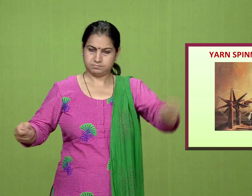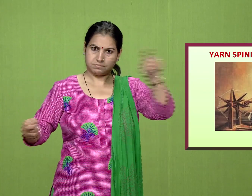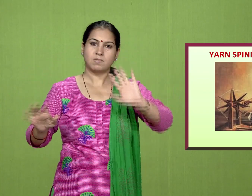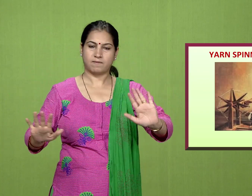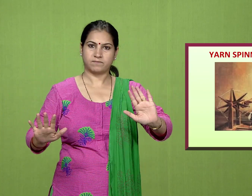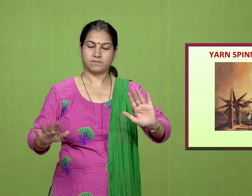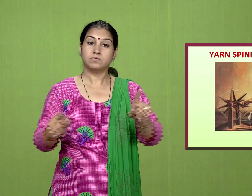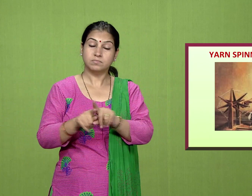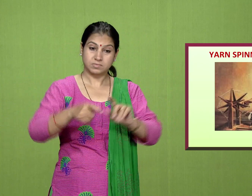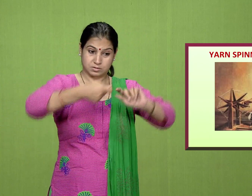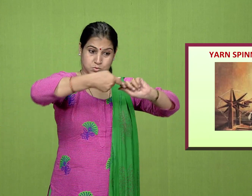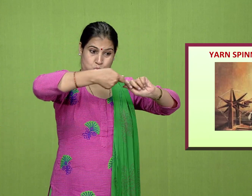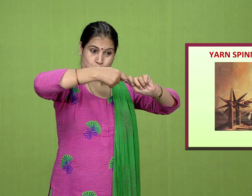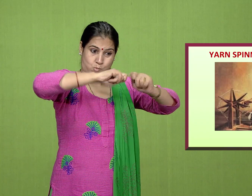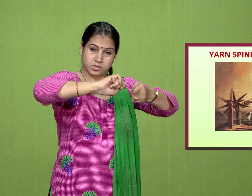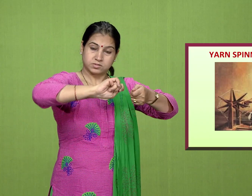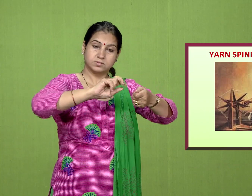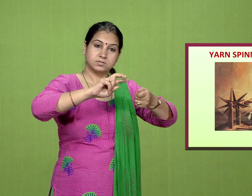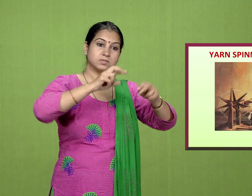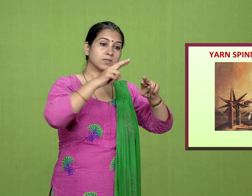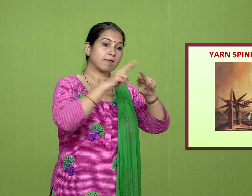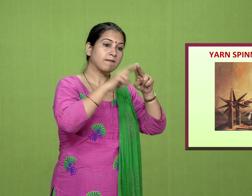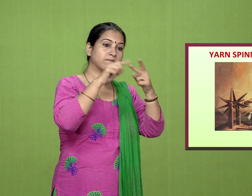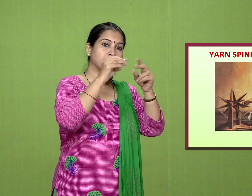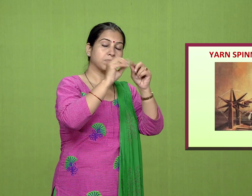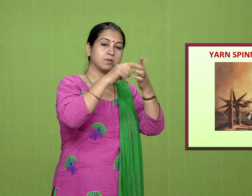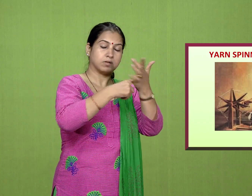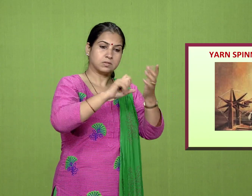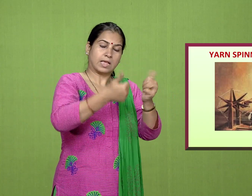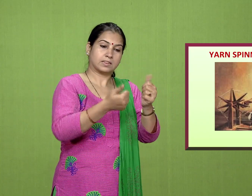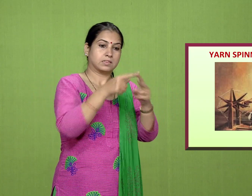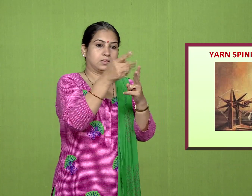the twist given in fiber can be of two types.